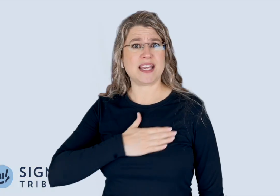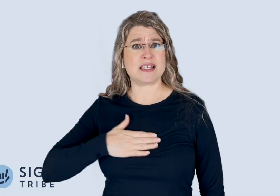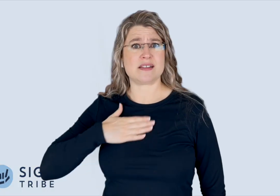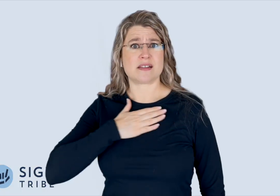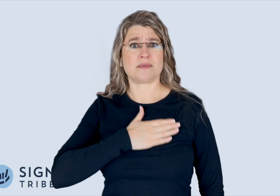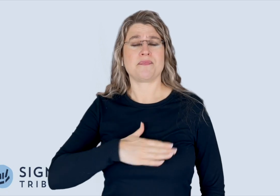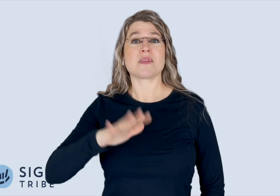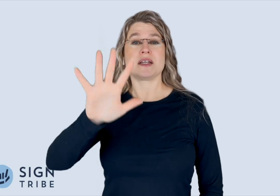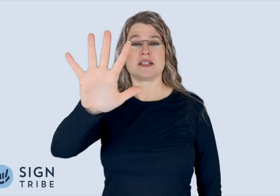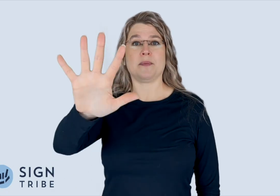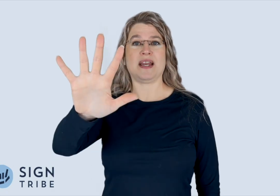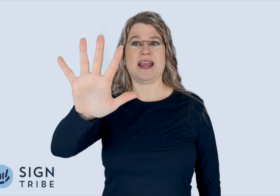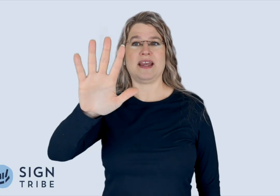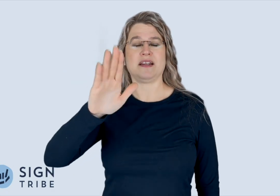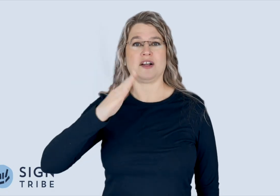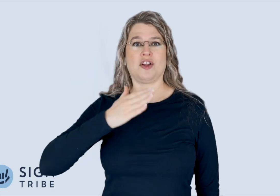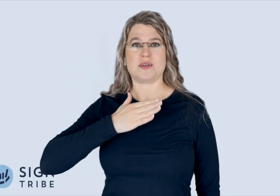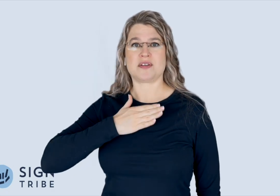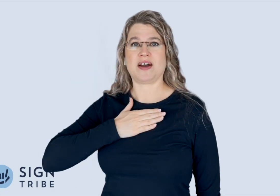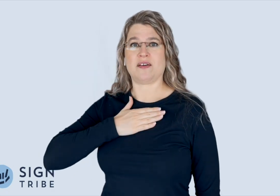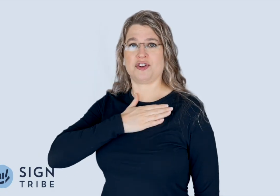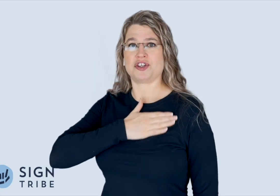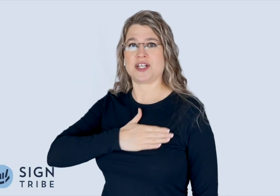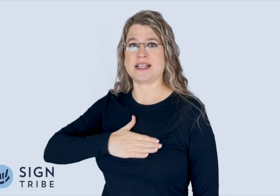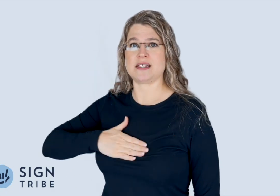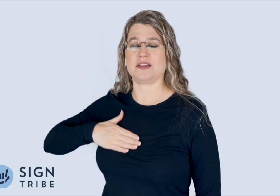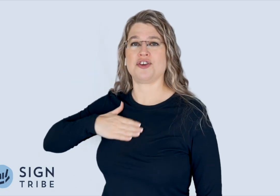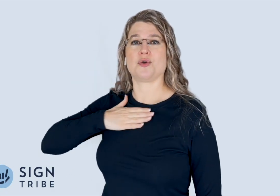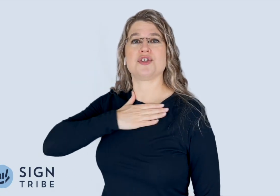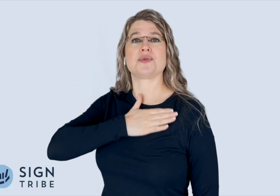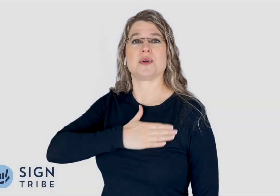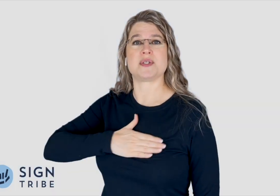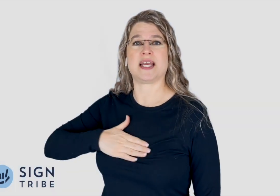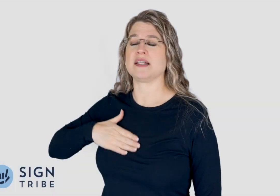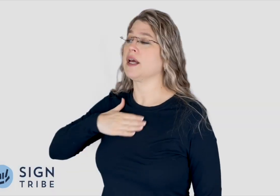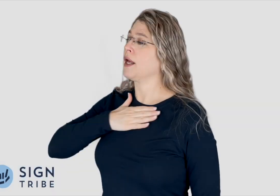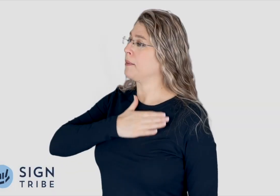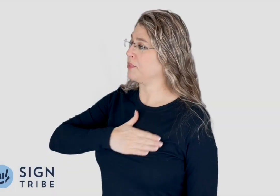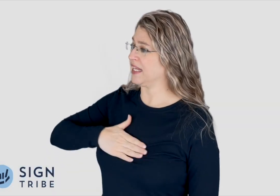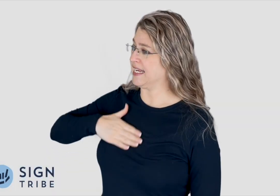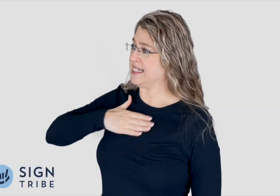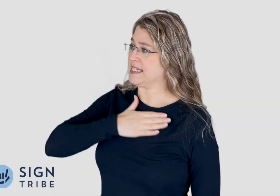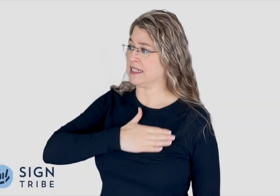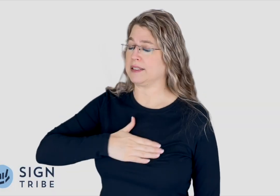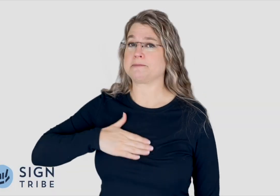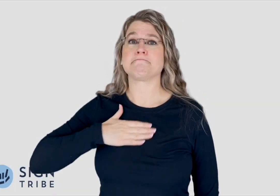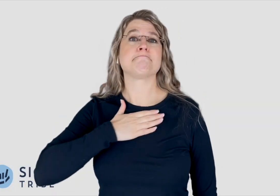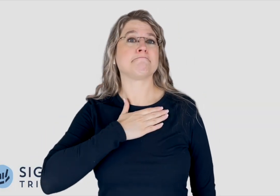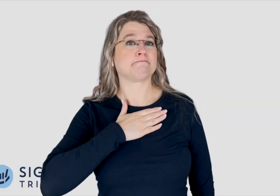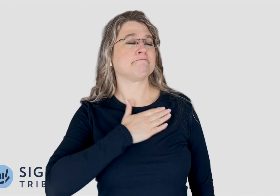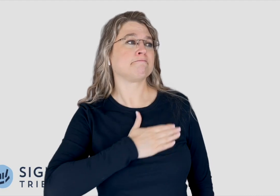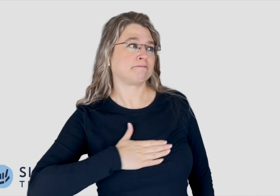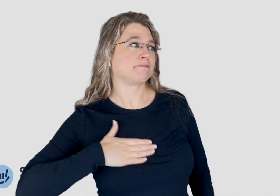please. Dominant hand and a closed five on your chest, and you're going to rotate. Please.